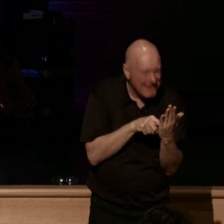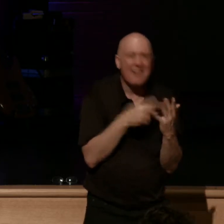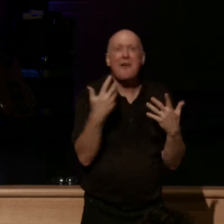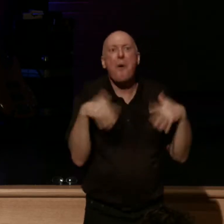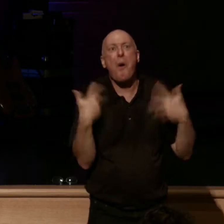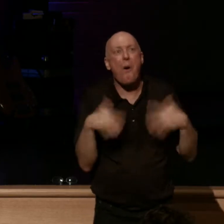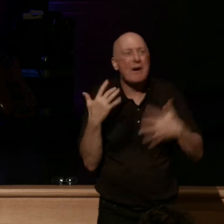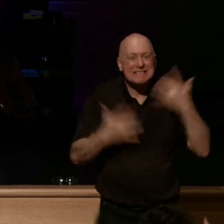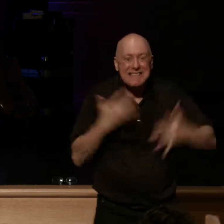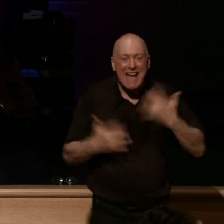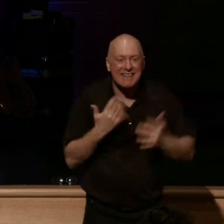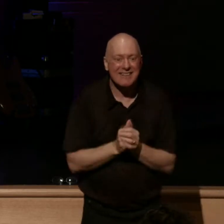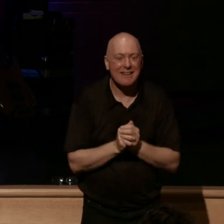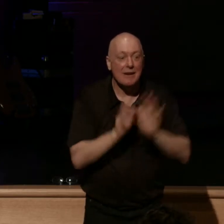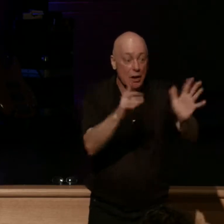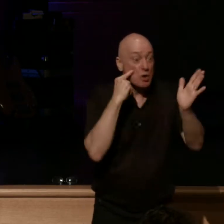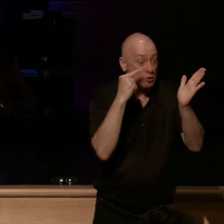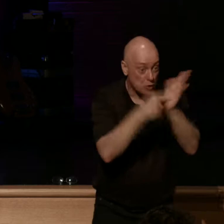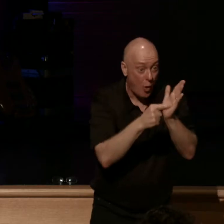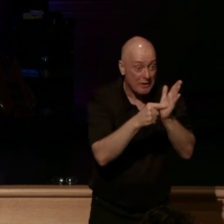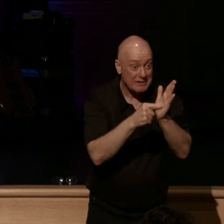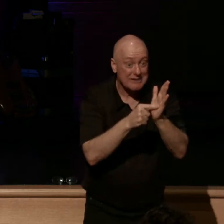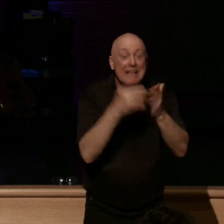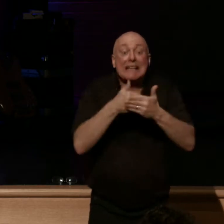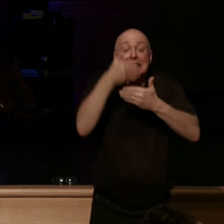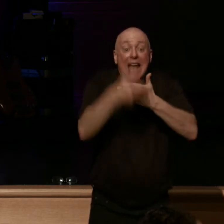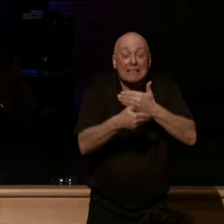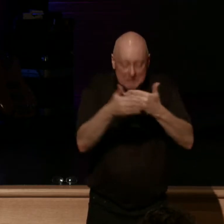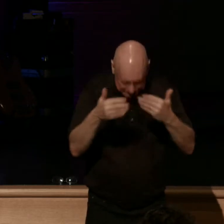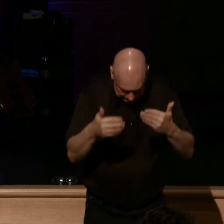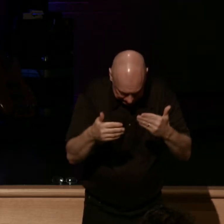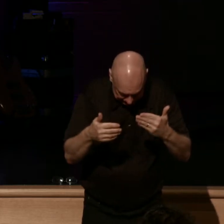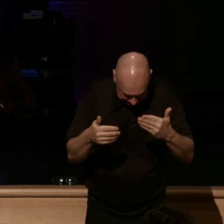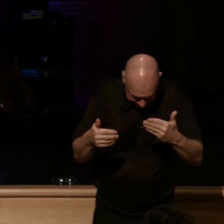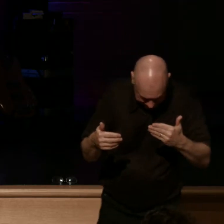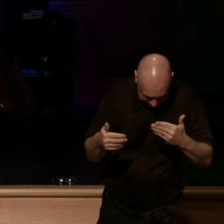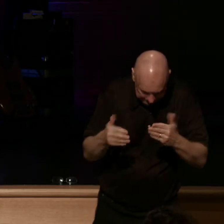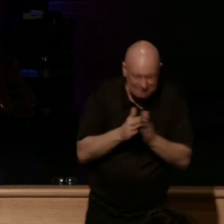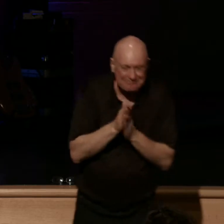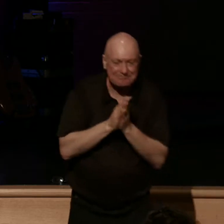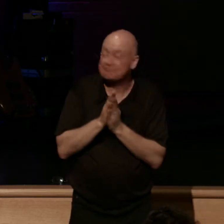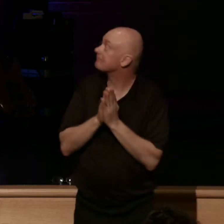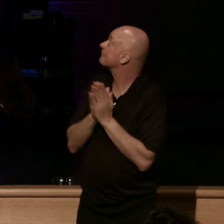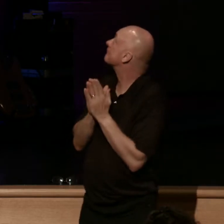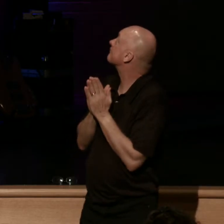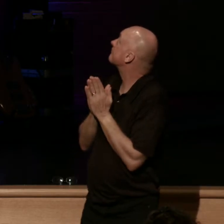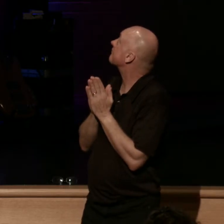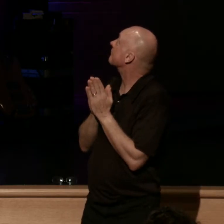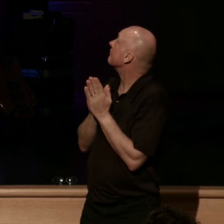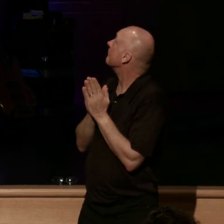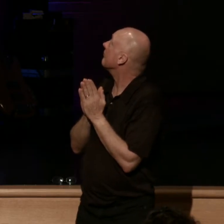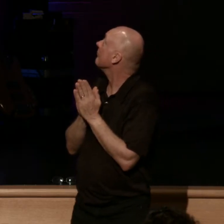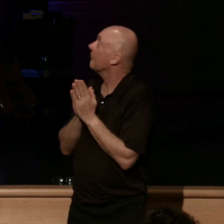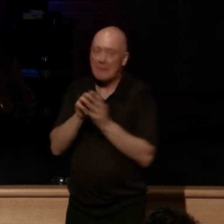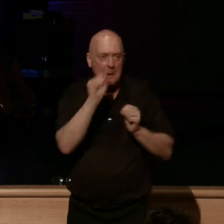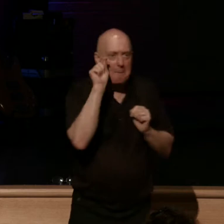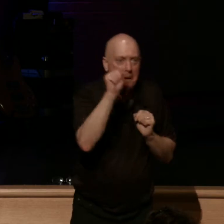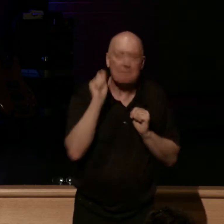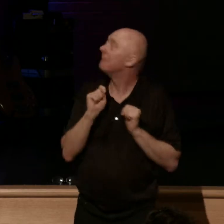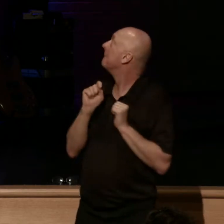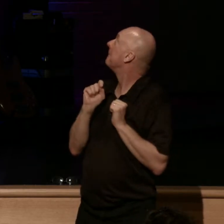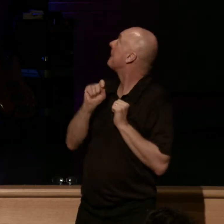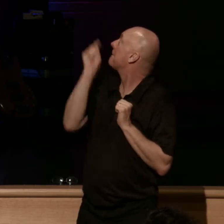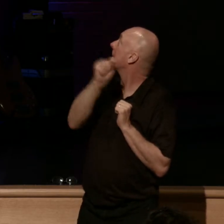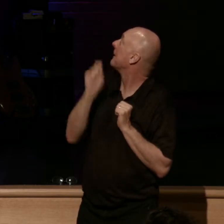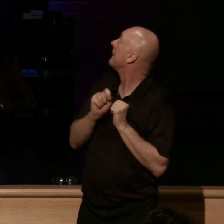right? And be so excited about it. Now notice this. Let's go to the next one here. Push that slide again. I want to see the green. Can the green come out? Got to hit the next slide.